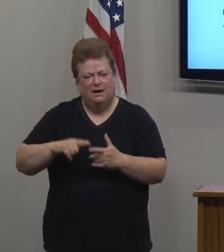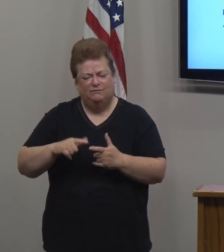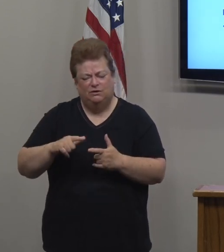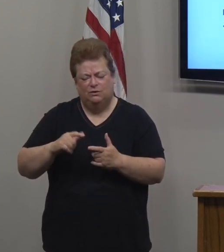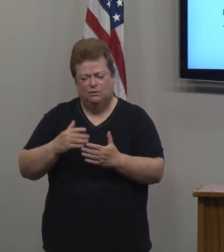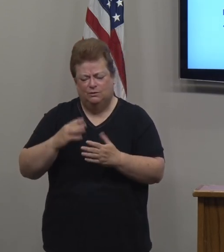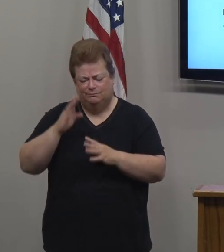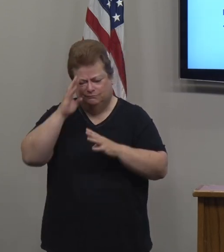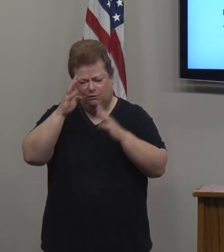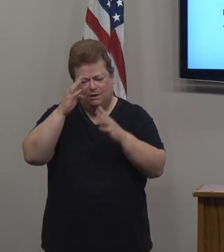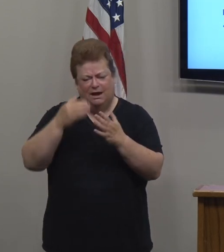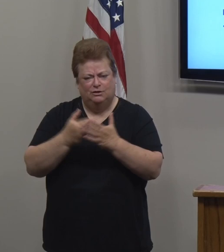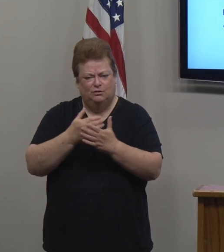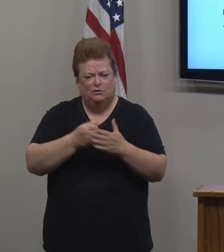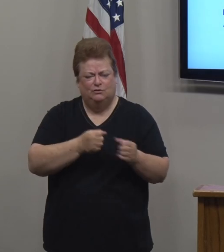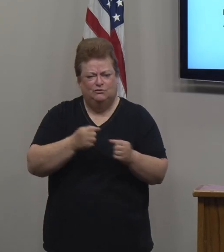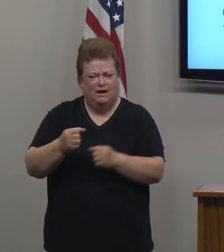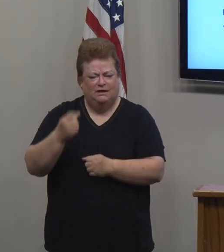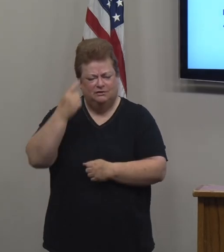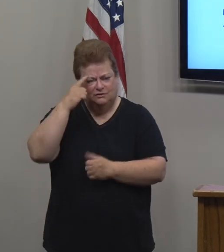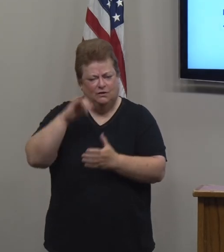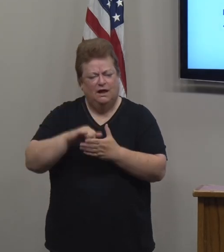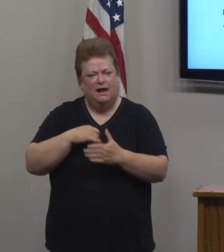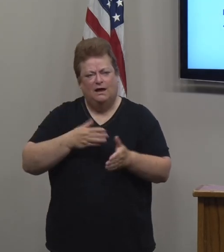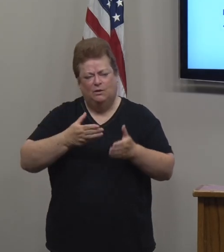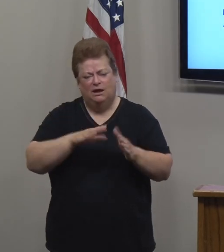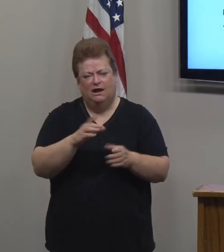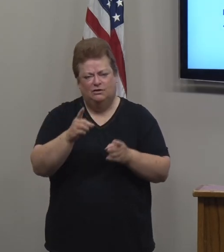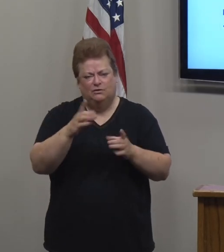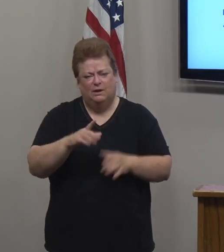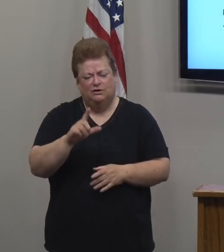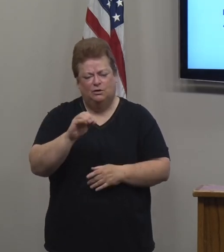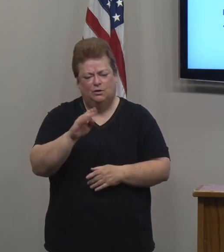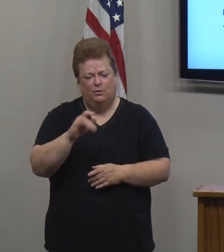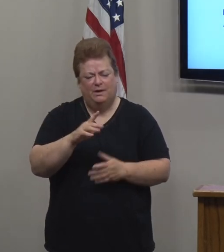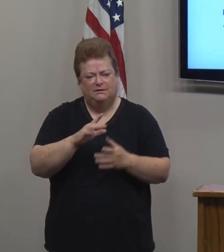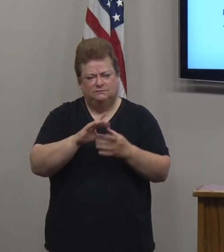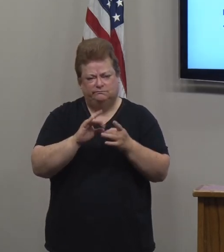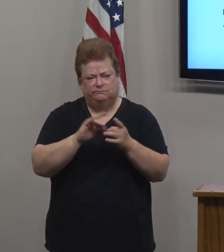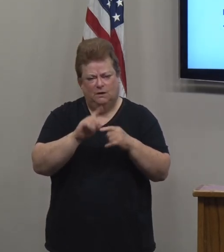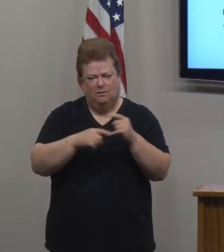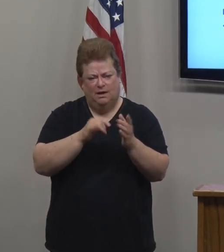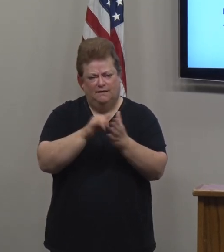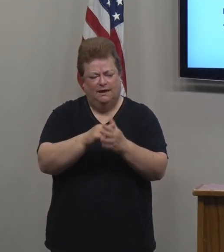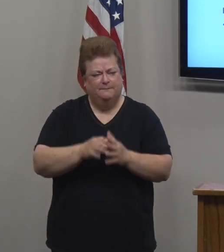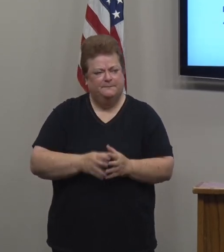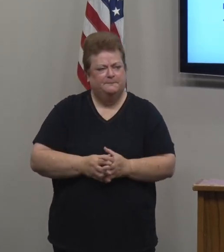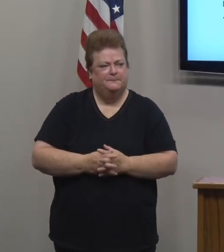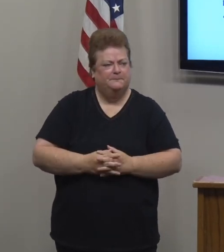let Director Lopez come up and address your question and see if there's any further details she can provide.